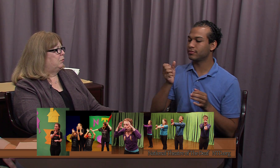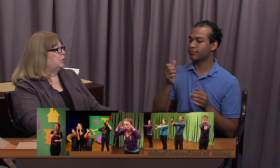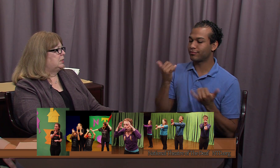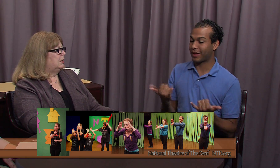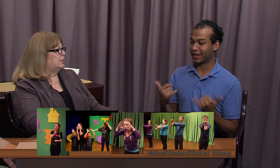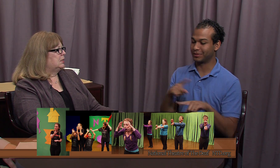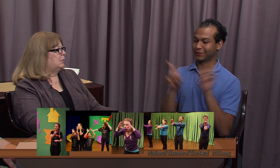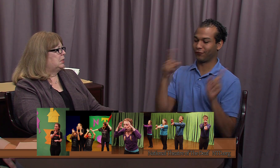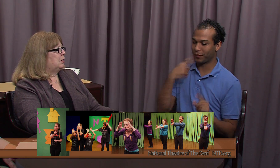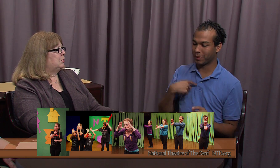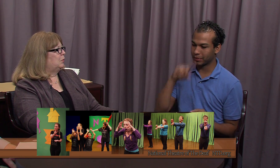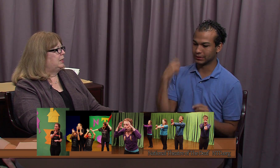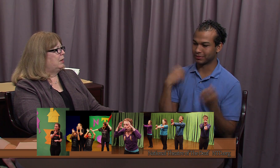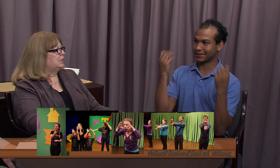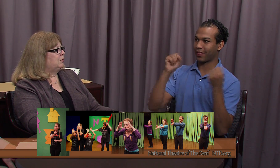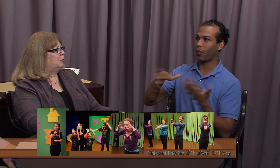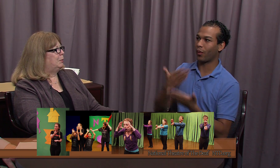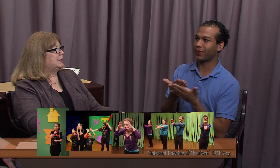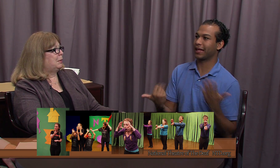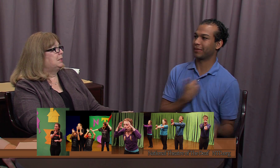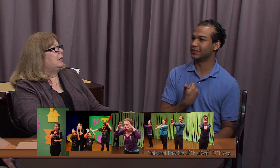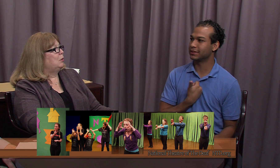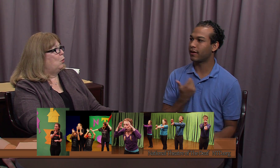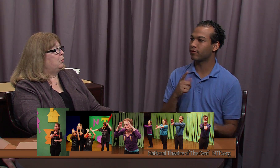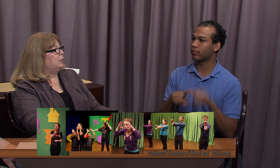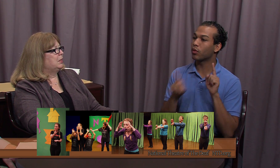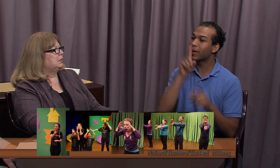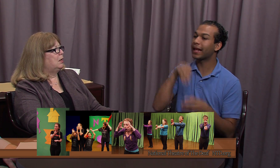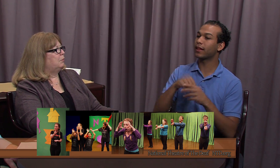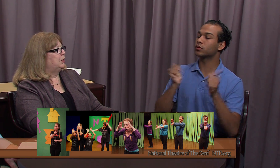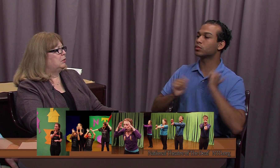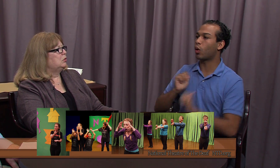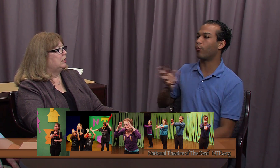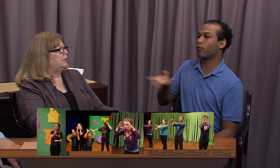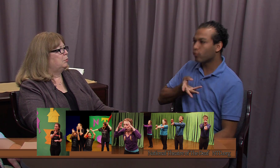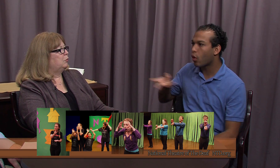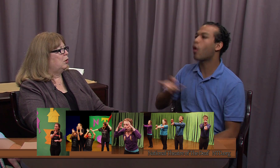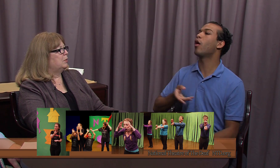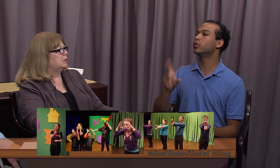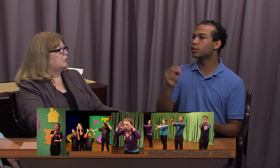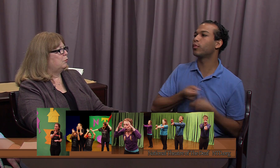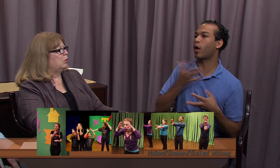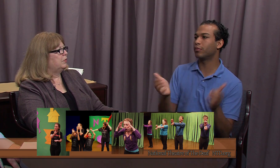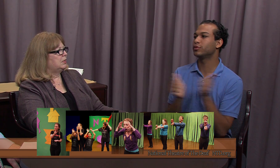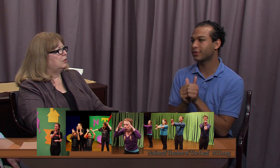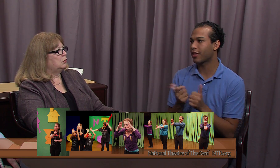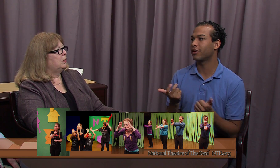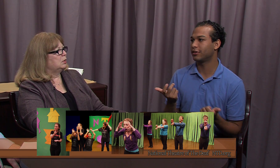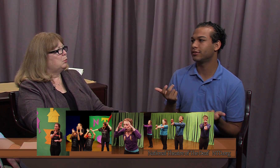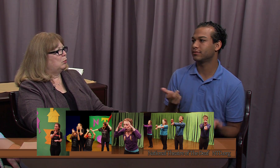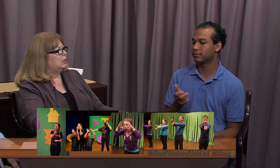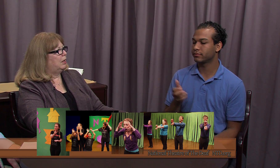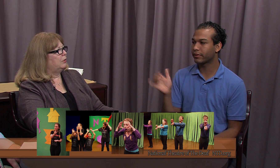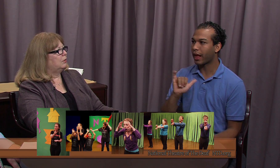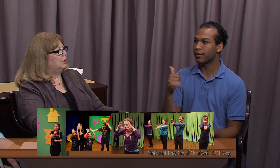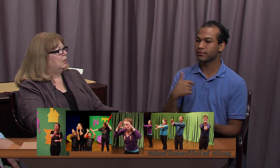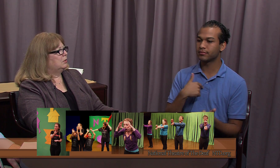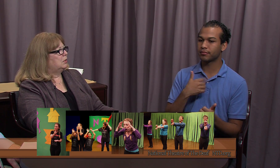voice it at the same time. But right now it's different for me because I'm signing the whole thing myself, but usually in the performance there are 4 of us that are doing this poem together. Gotcha. So